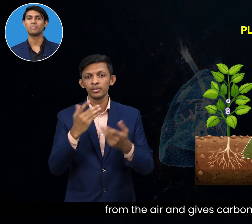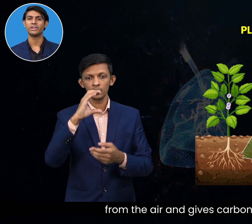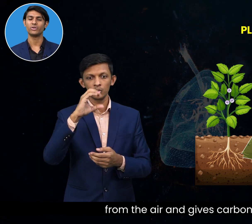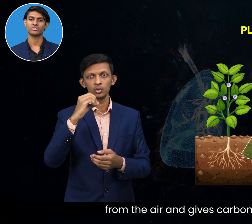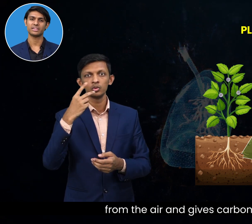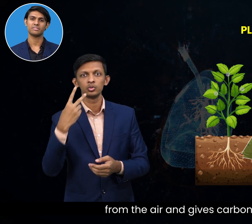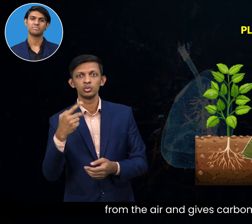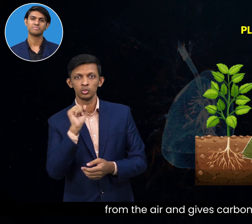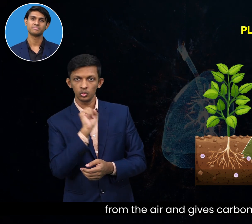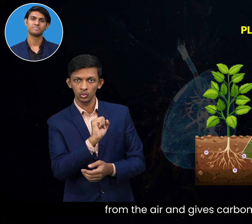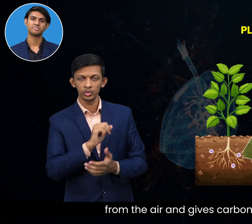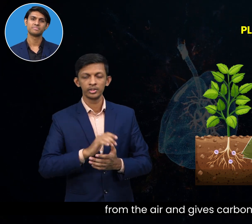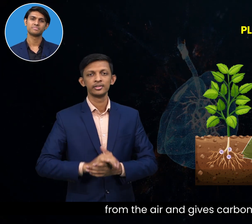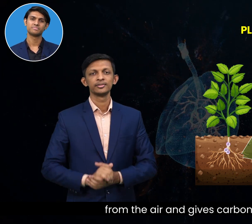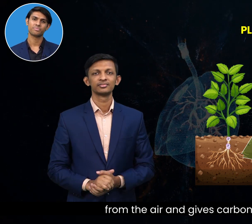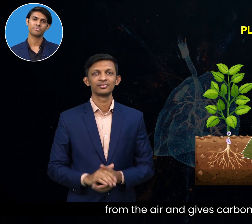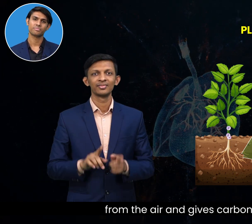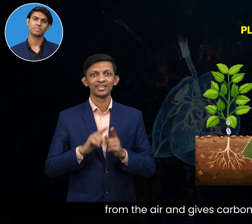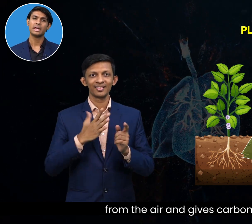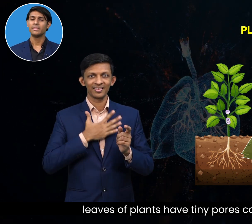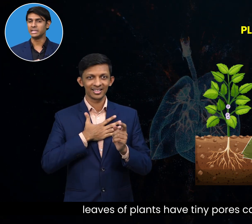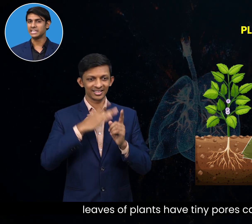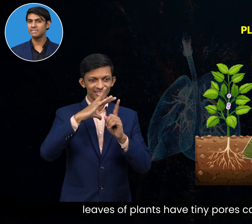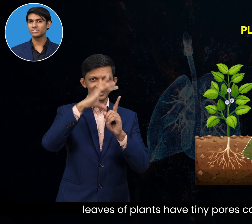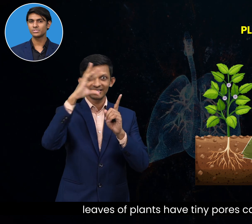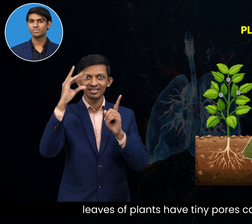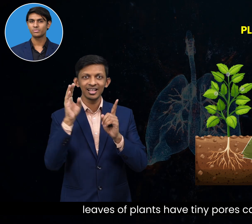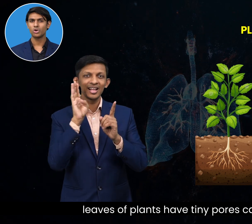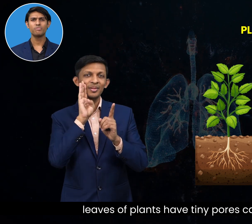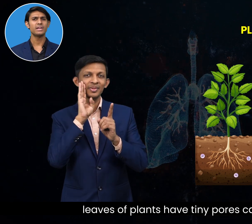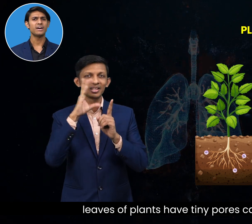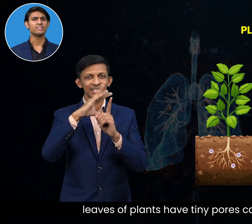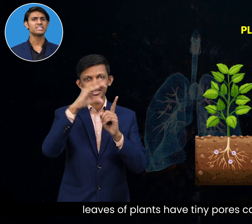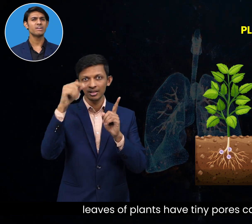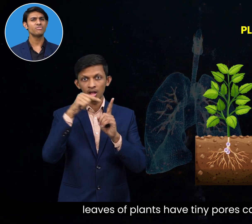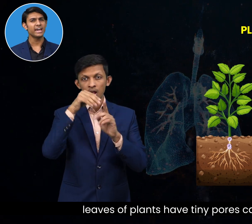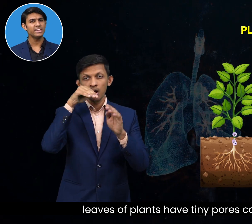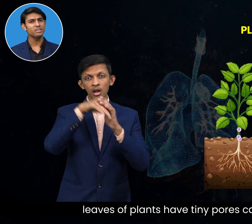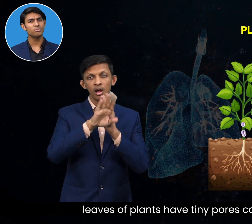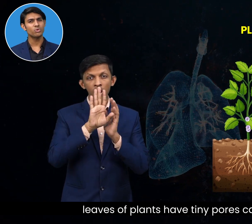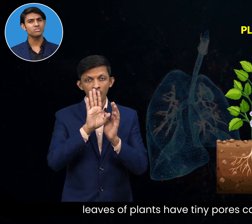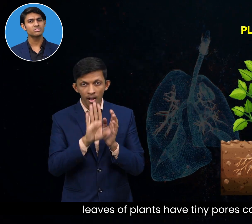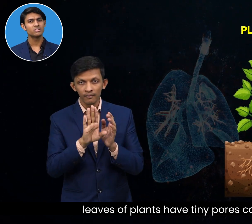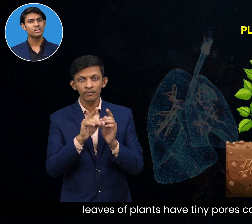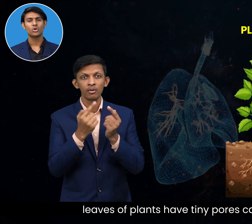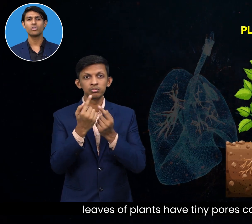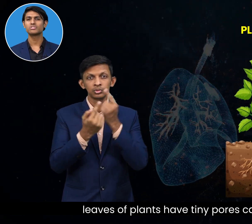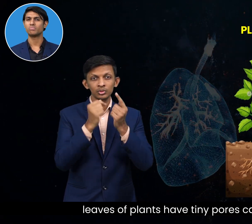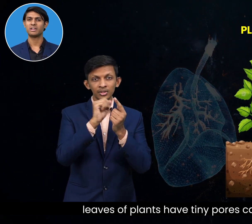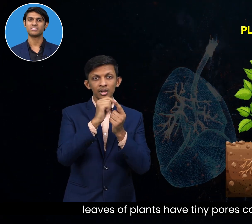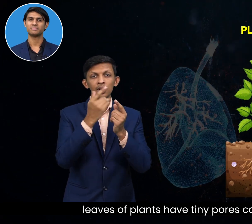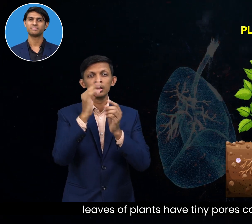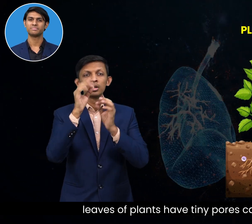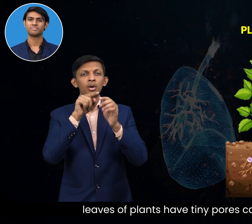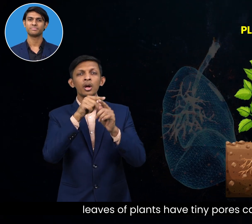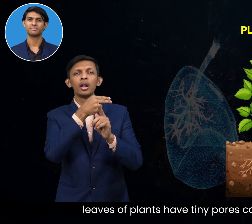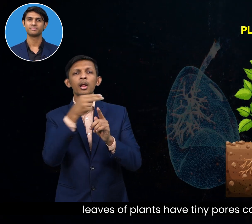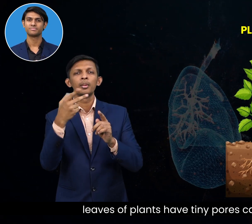gives carbon dioxide. The leaves of plants have tiny pores called